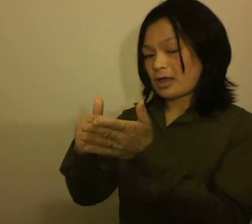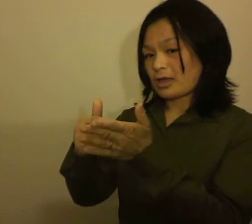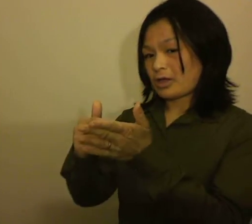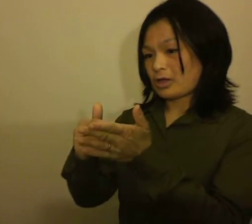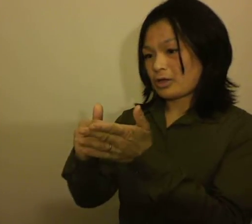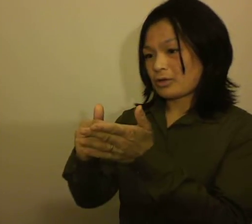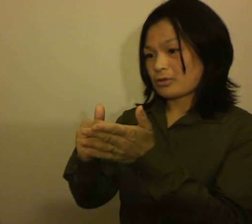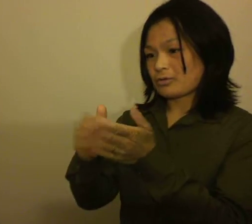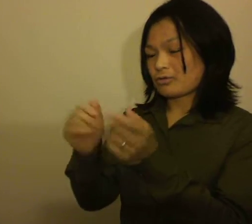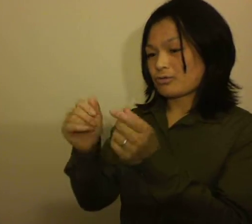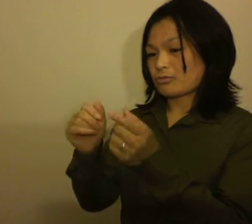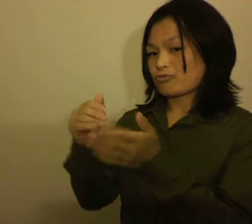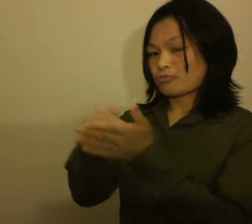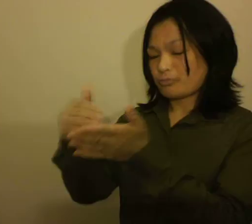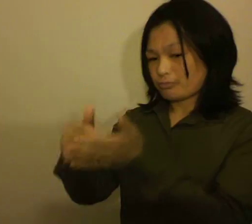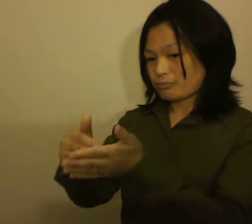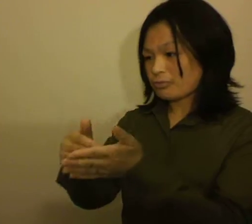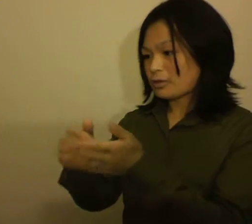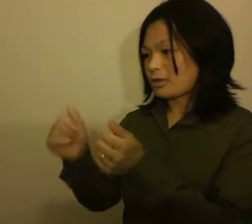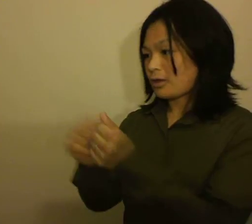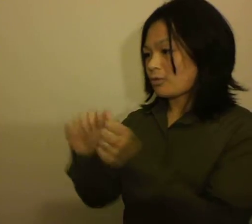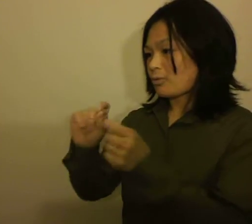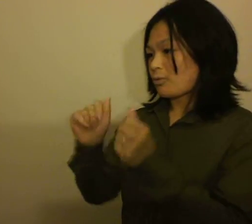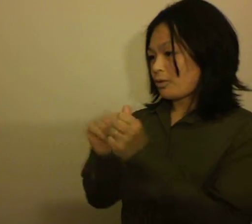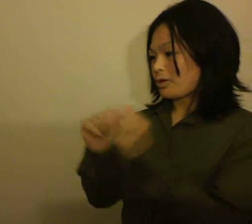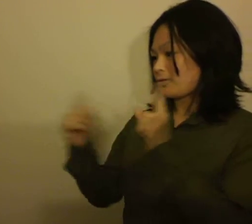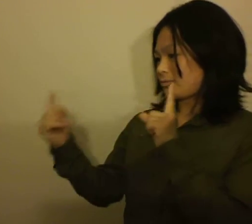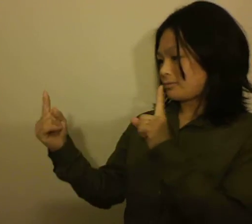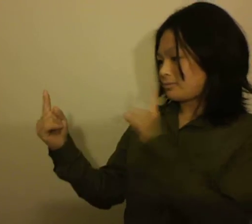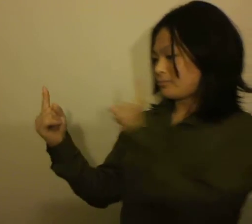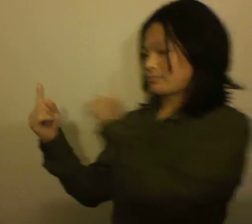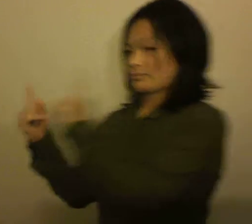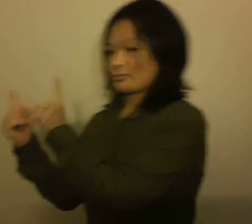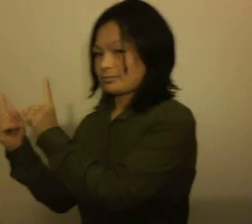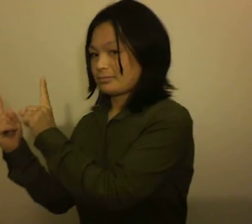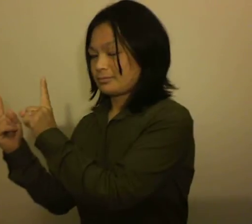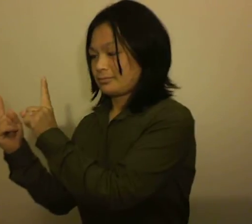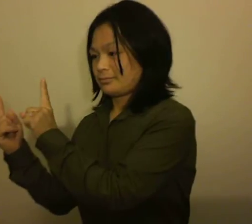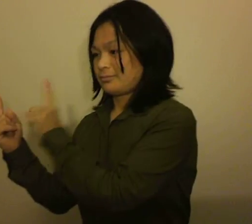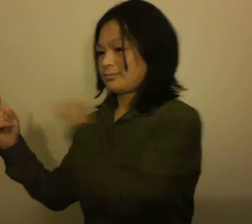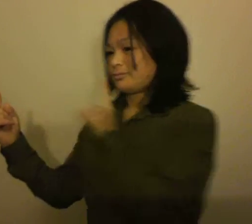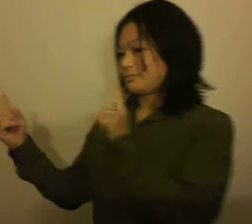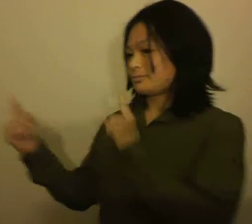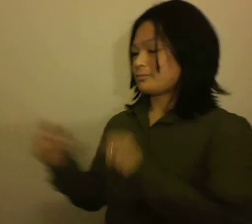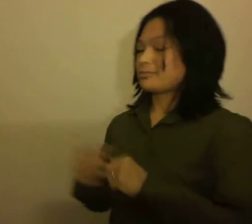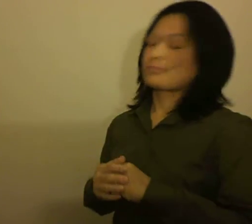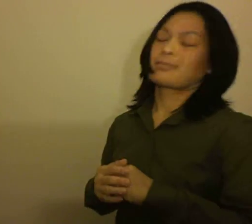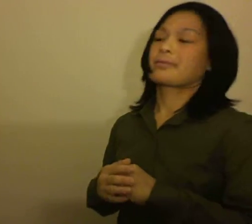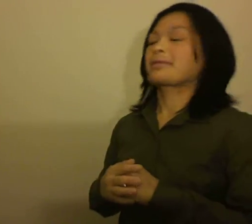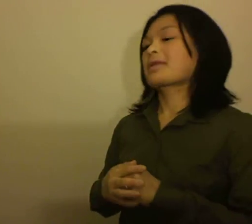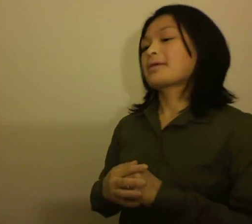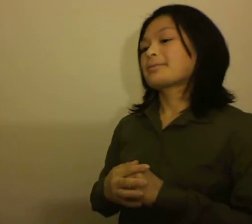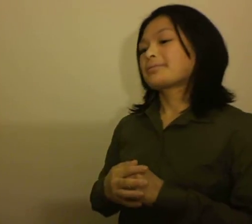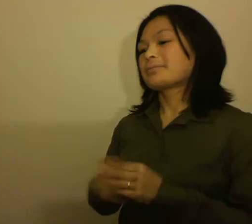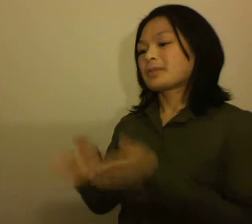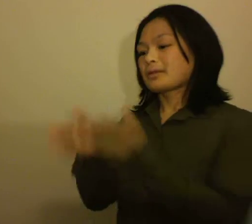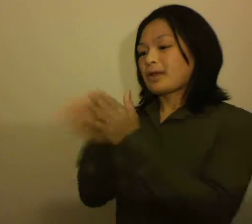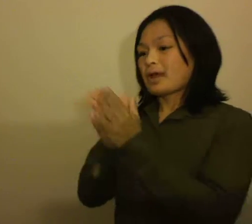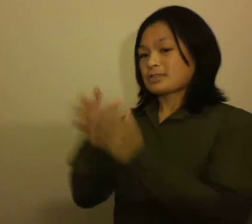their partners. The second part to this is ask for one of the pairs to volunteer. Okay, so you're going to